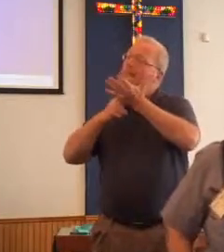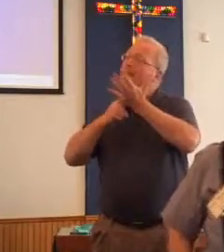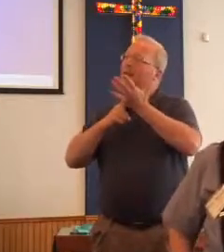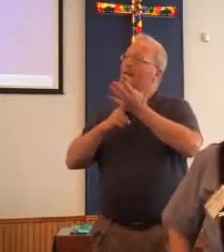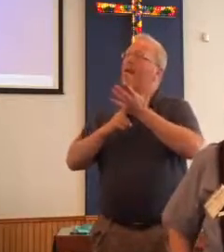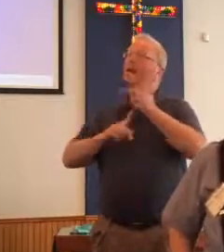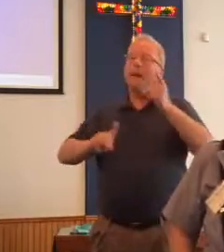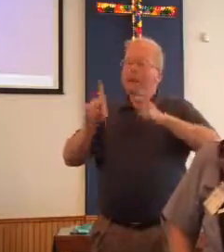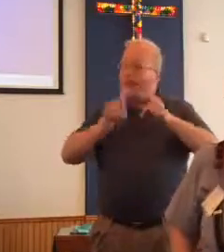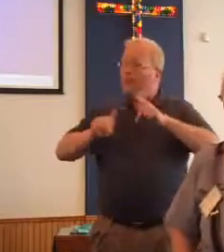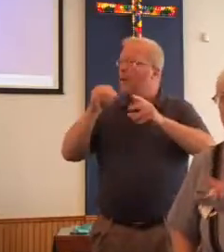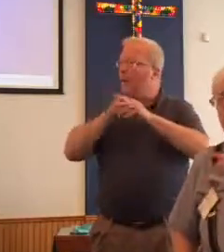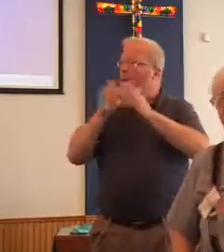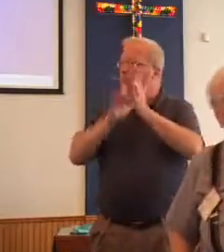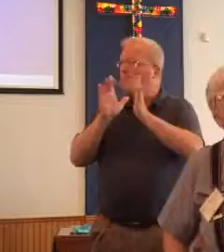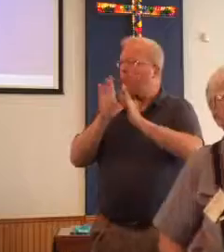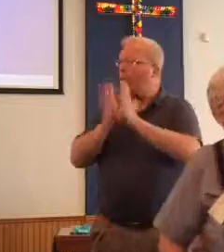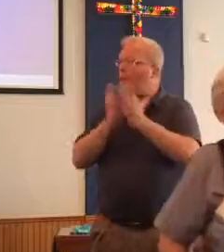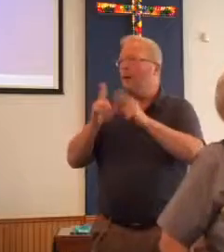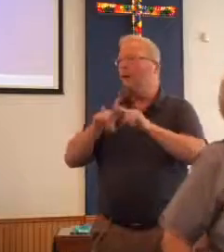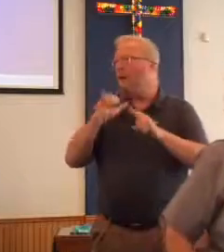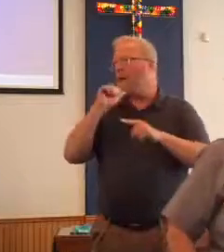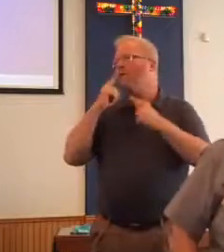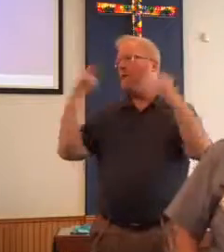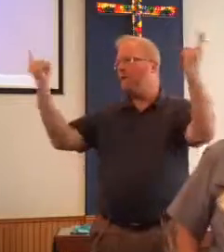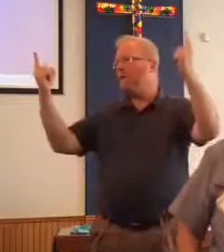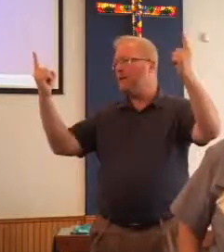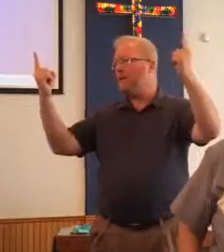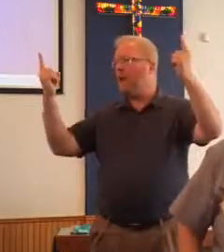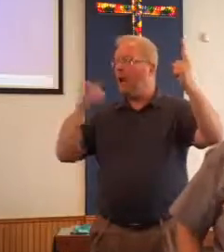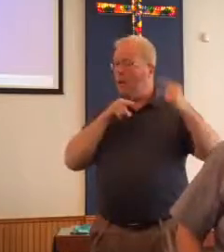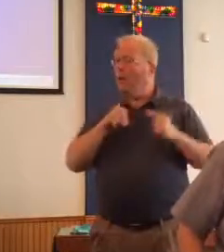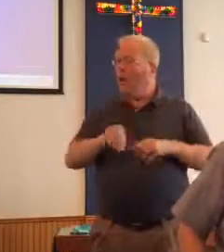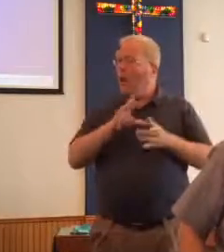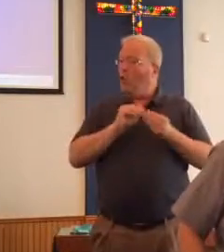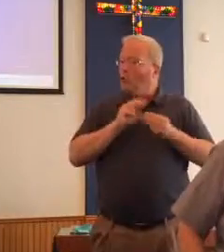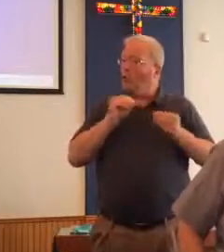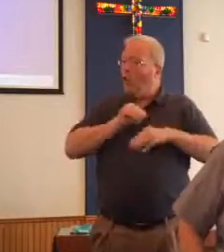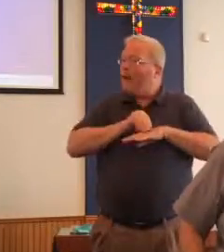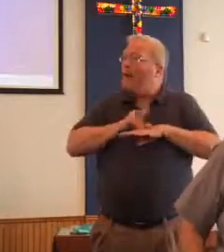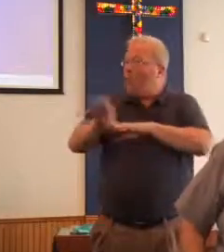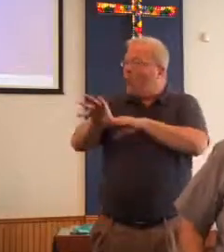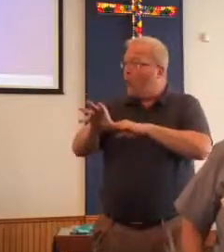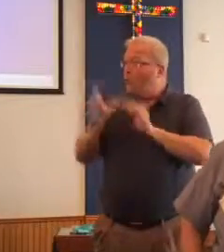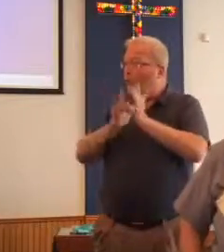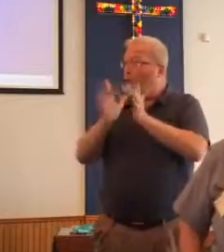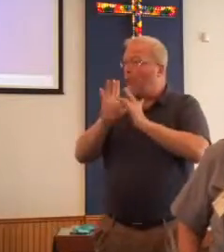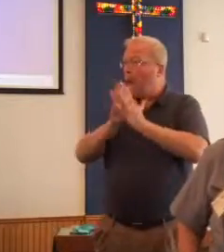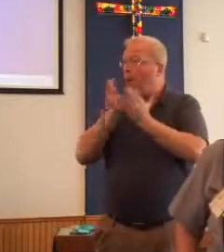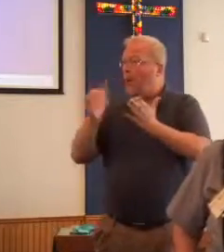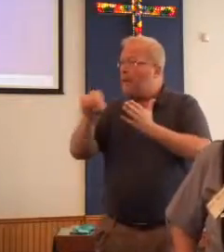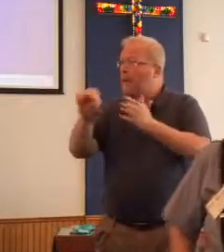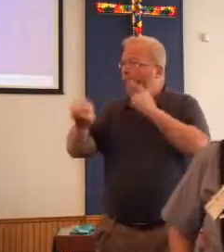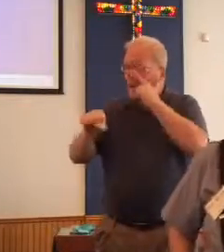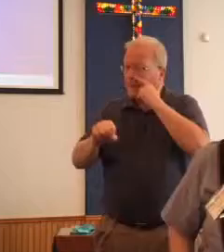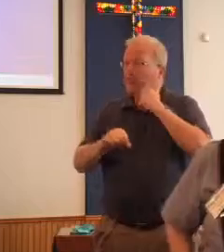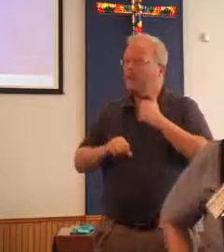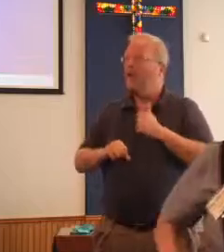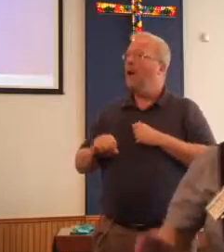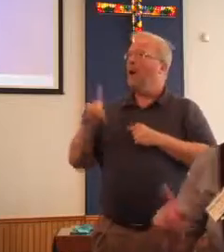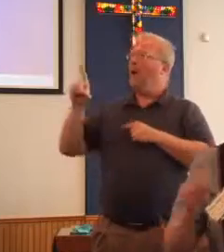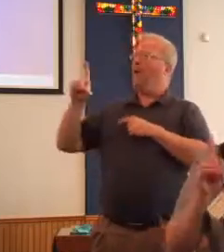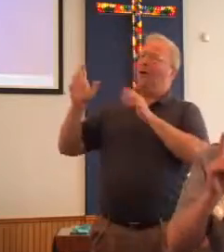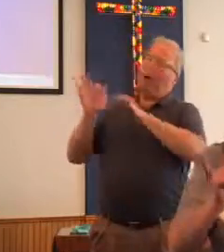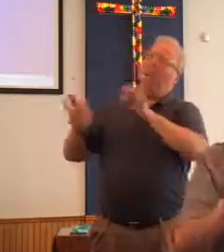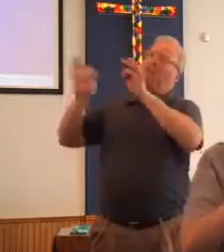characters in the Bible. All of them had an impact on the major characters. And those are the people we usually call heroes.